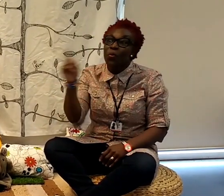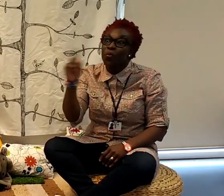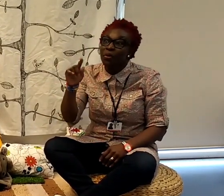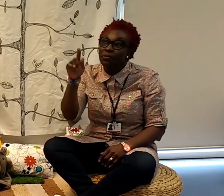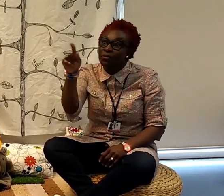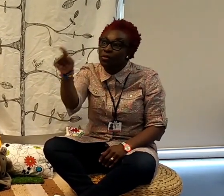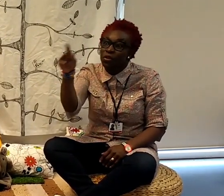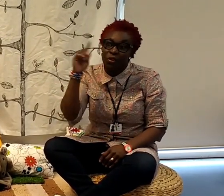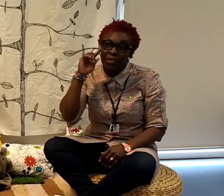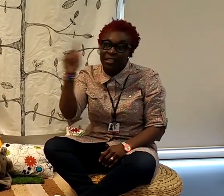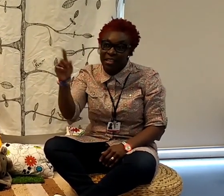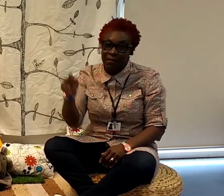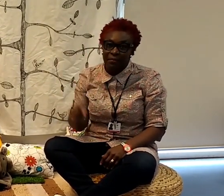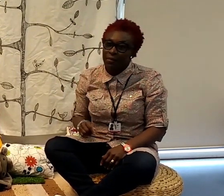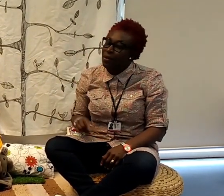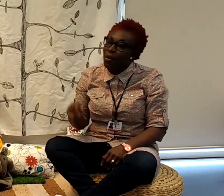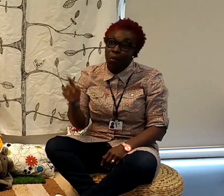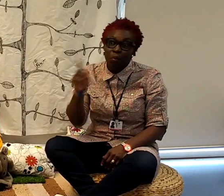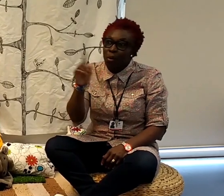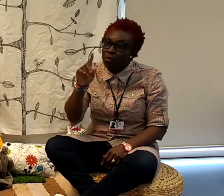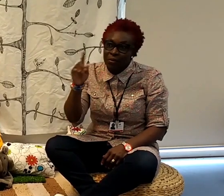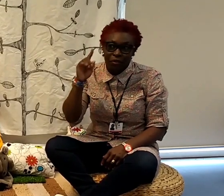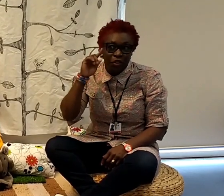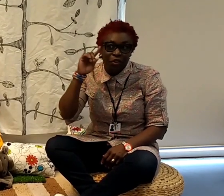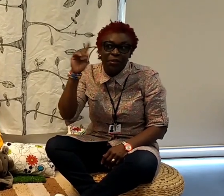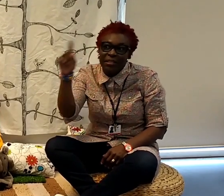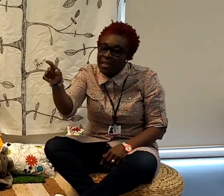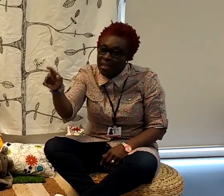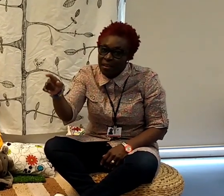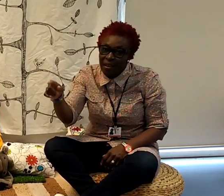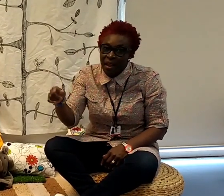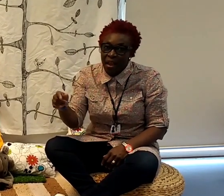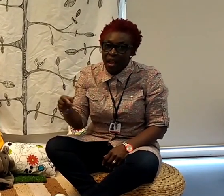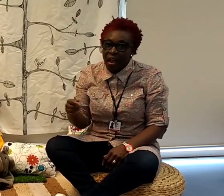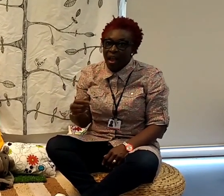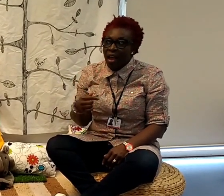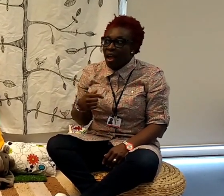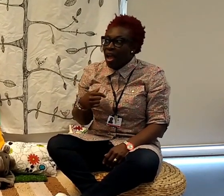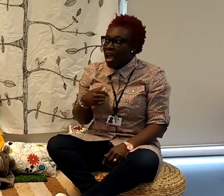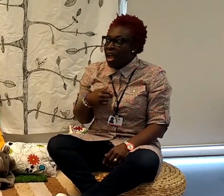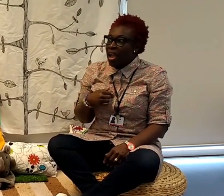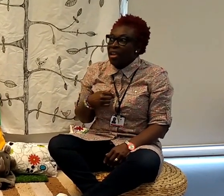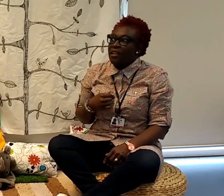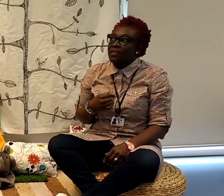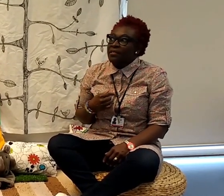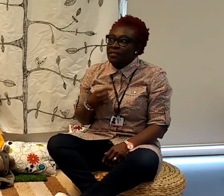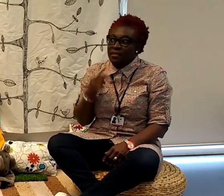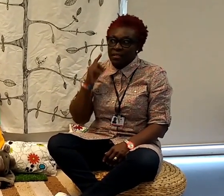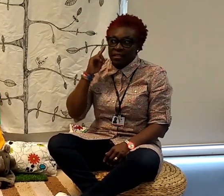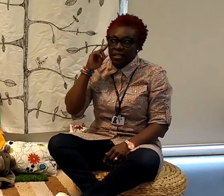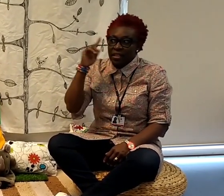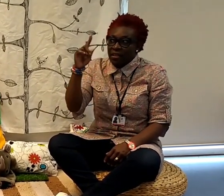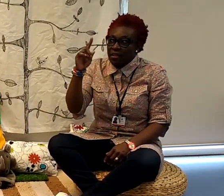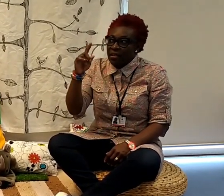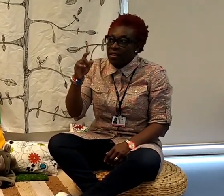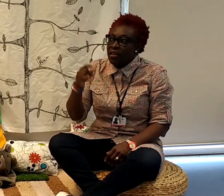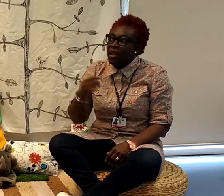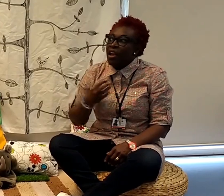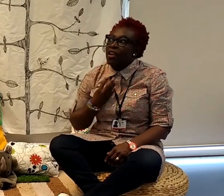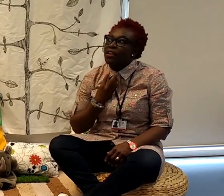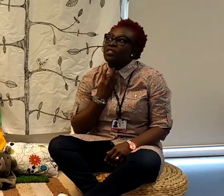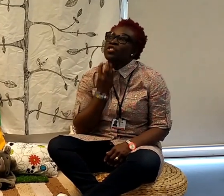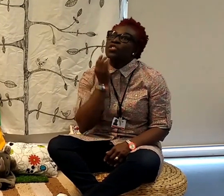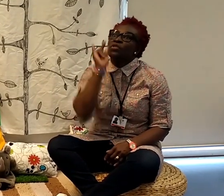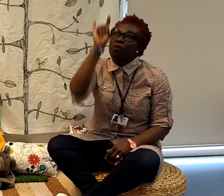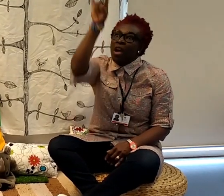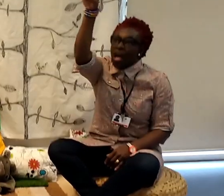Walking through the jungle, what did you see? What do you see? I see